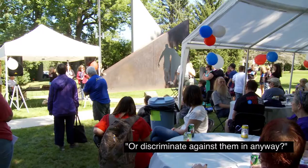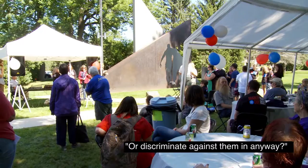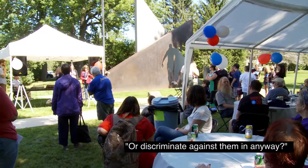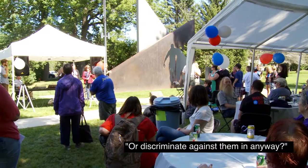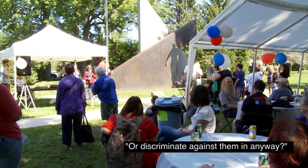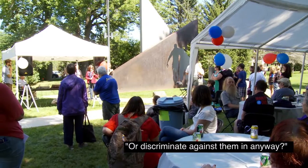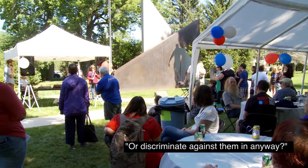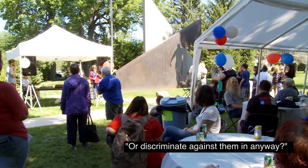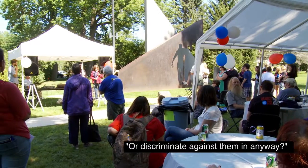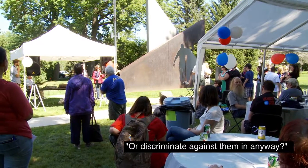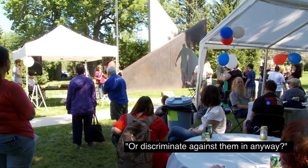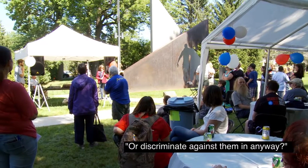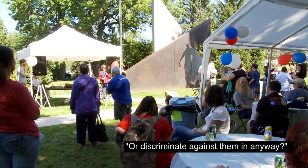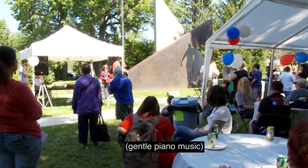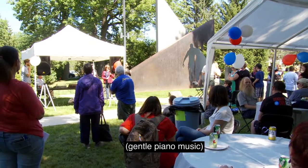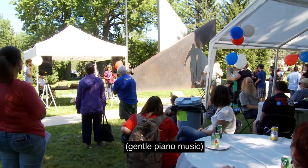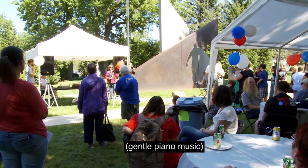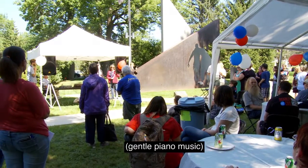in any way?